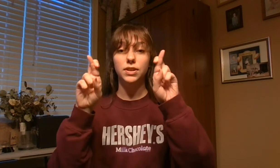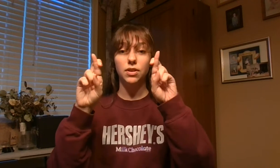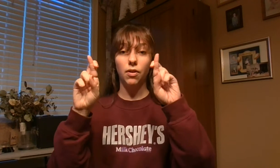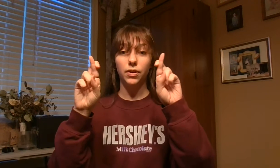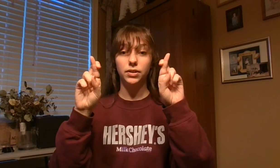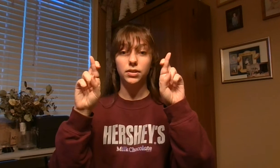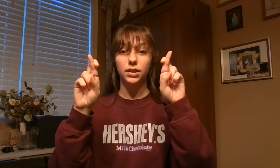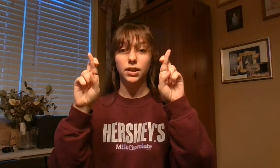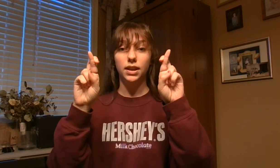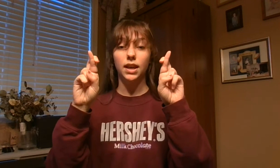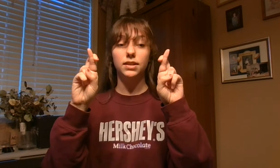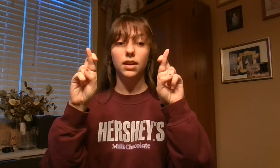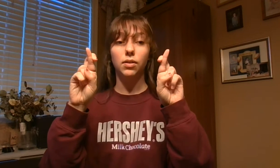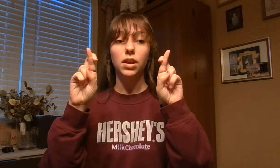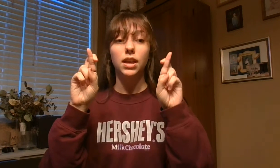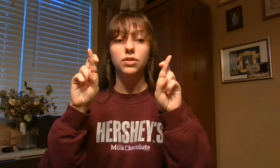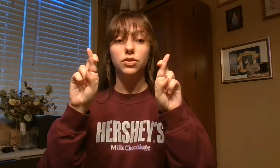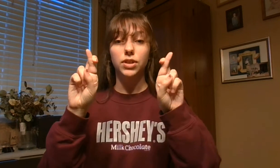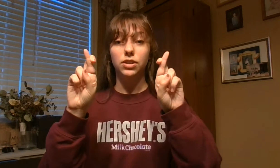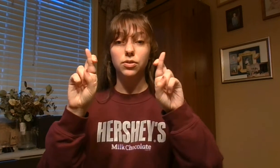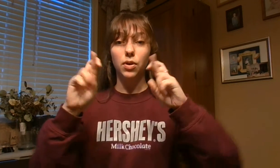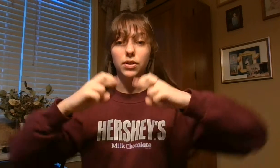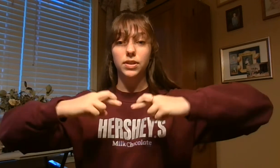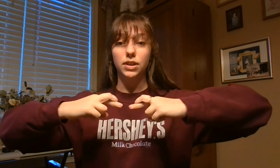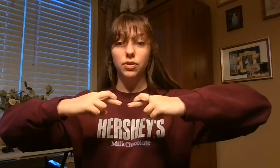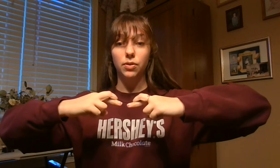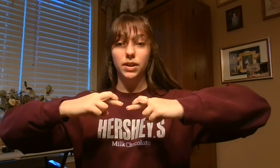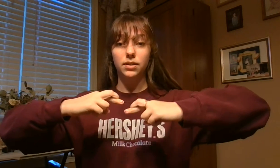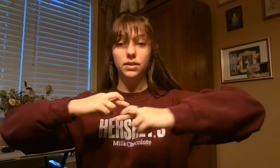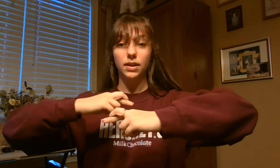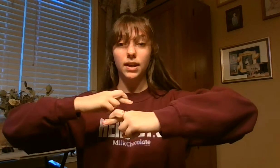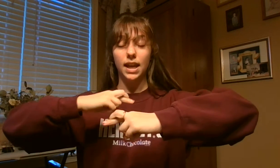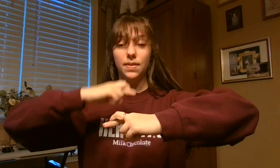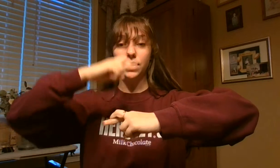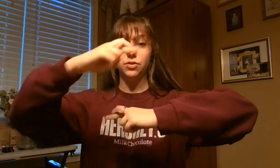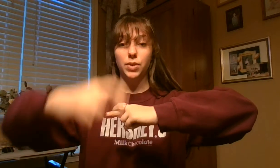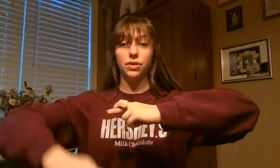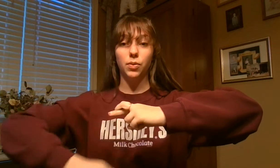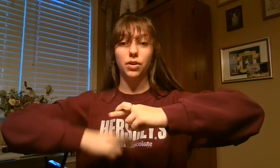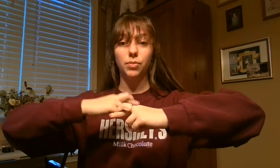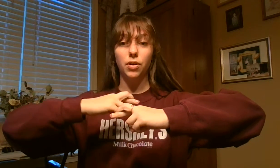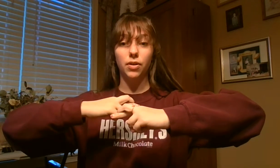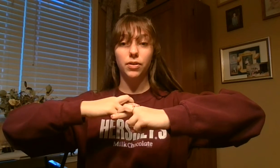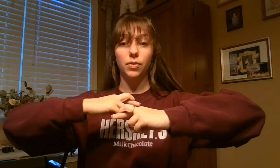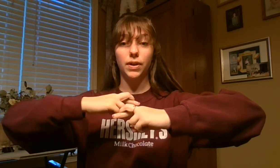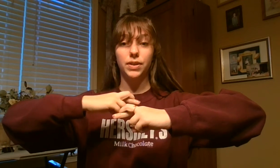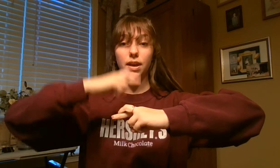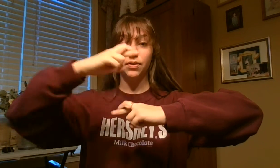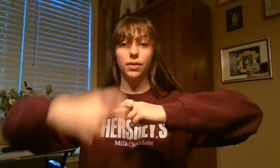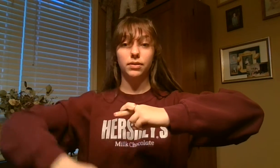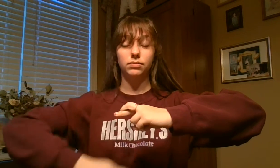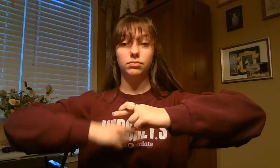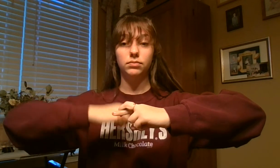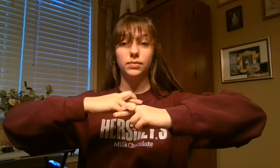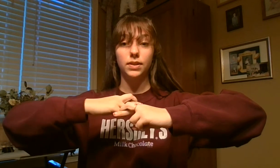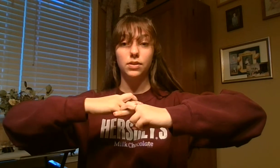an R in ASL. So you take two R's and you go in, and then you make the one R go around the other R. So